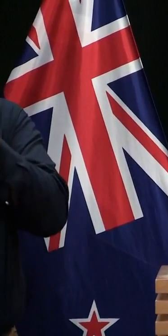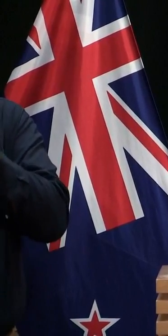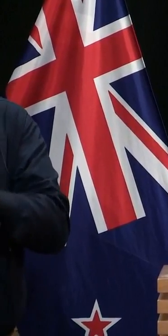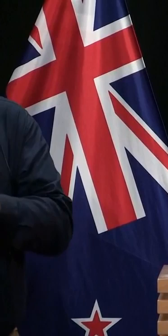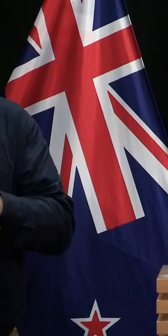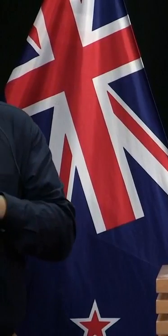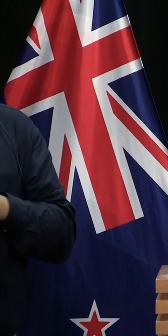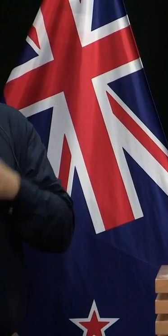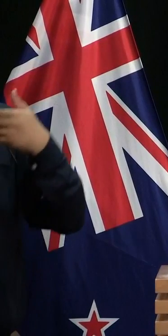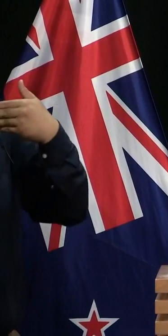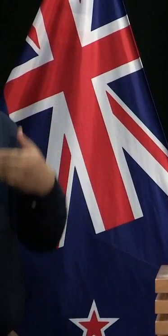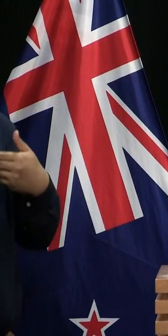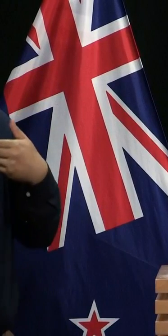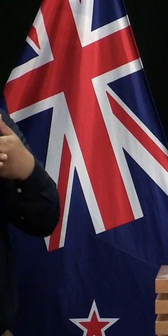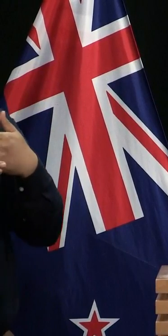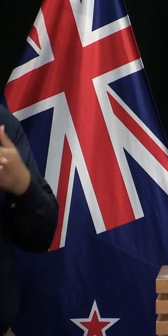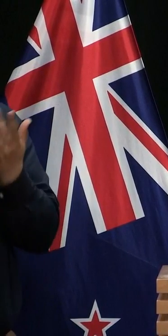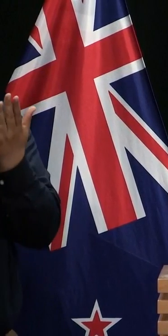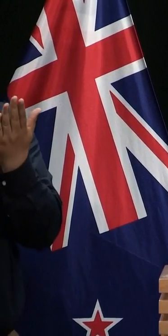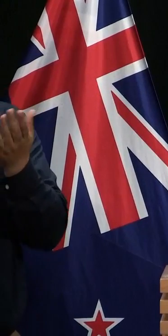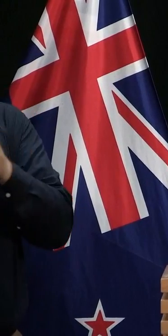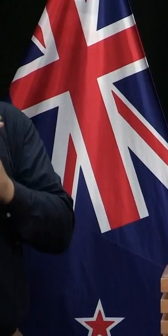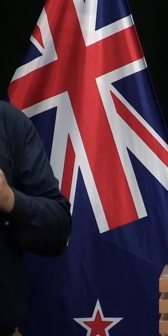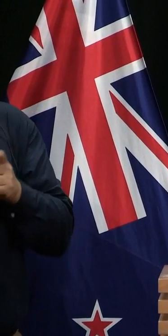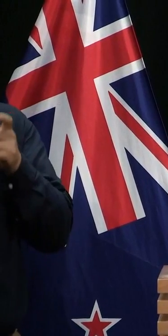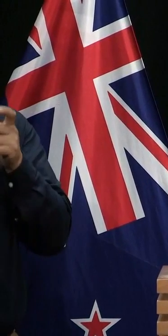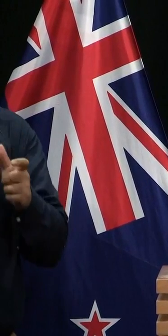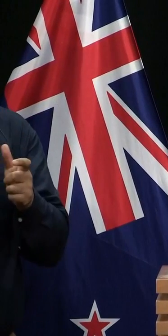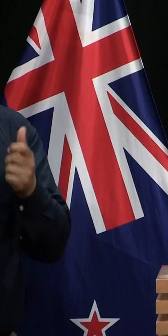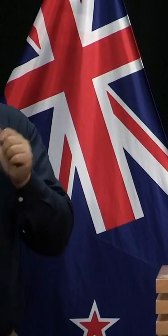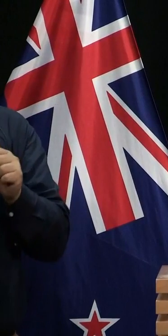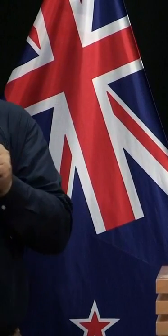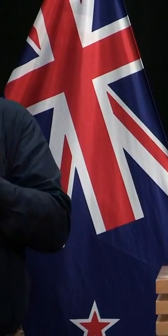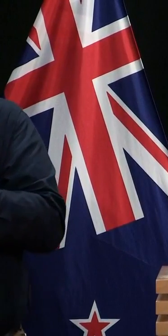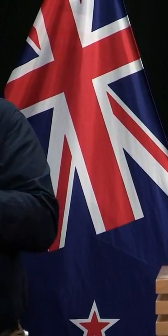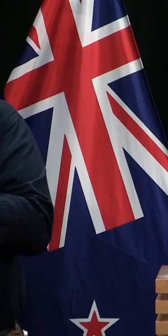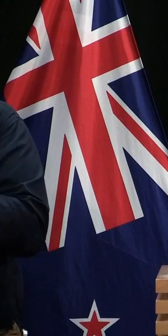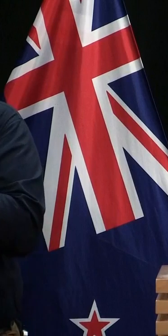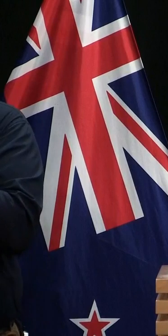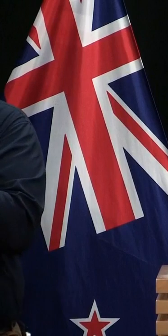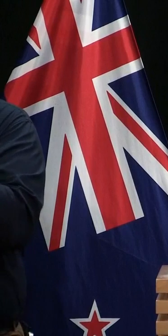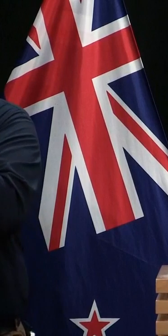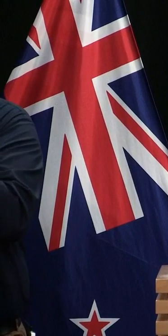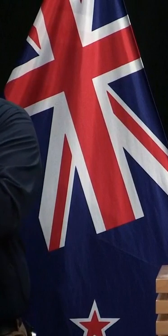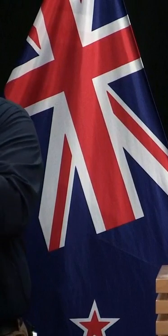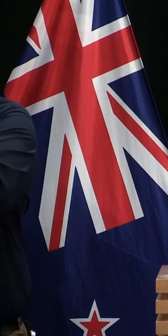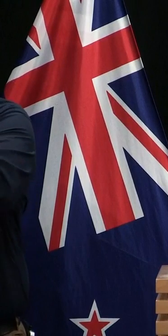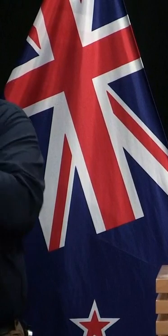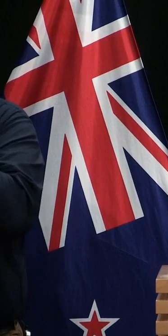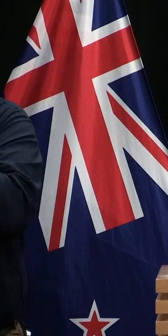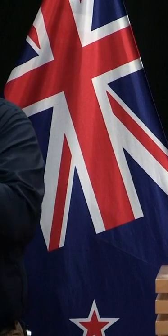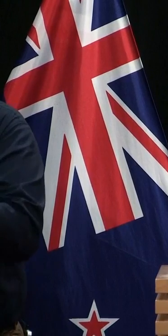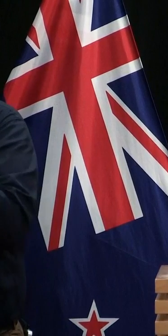first in a separate report around state care and a separate report on faith-based institutions. We will stay